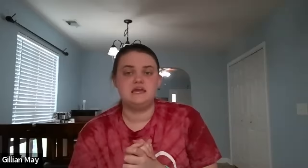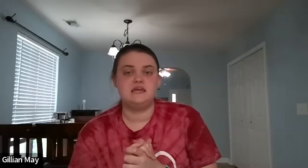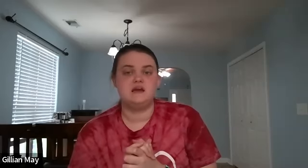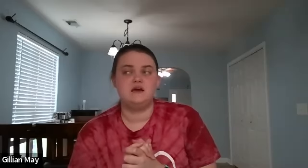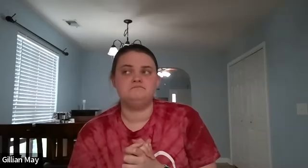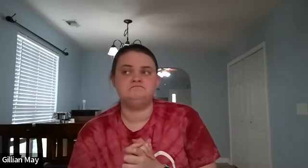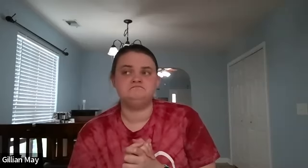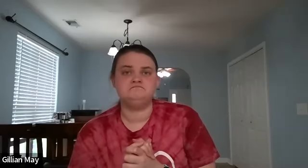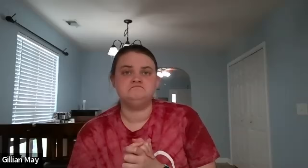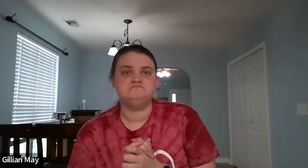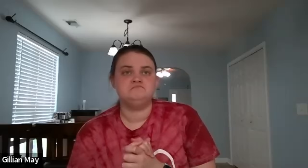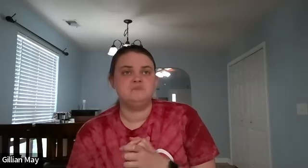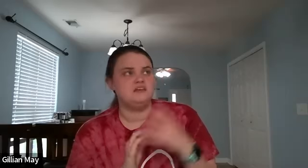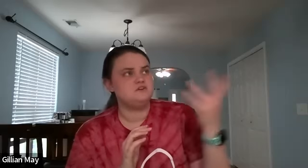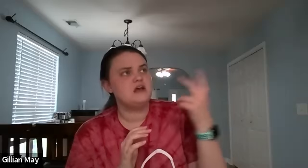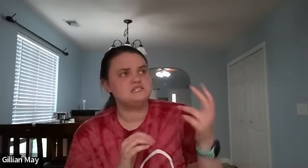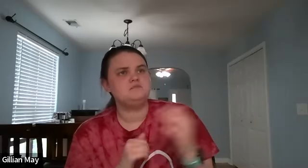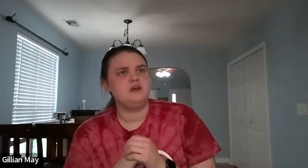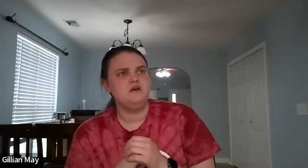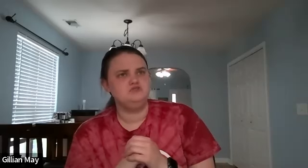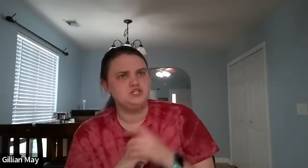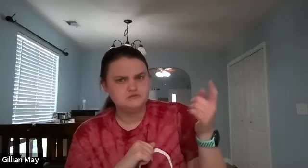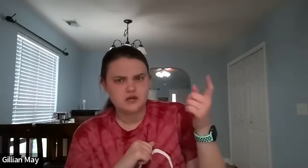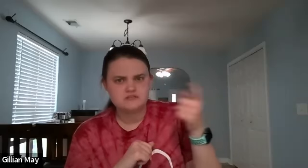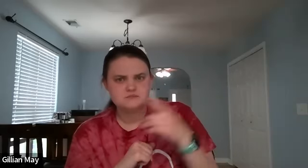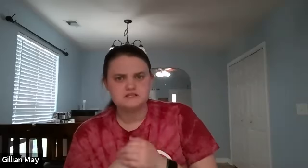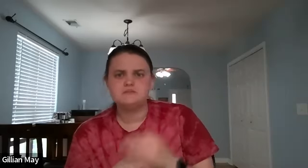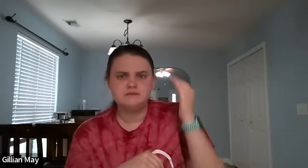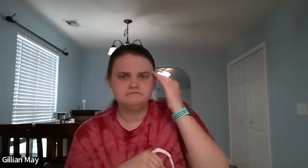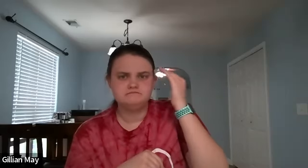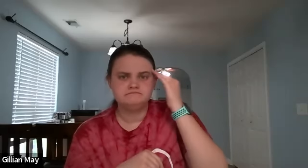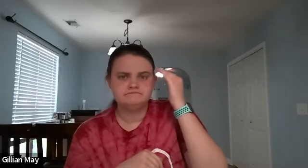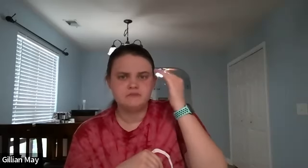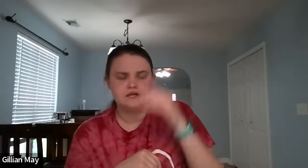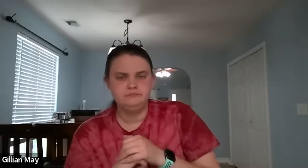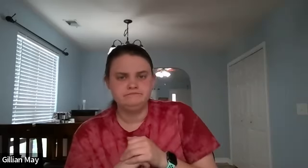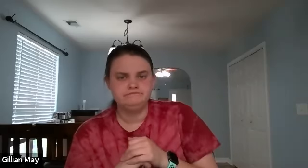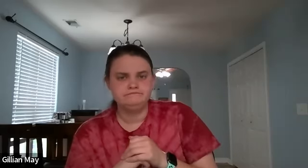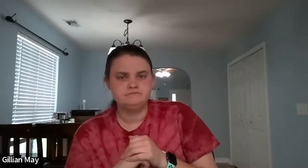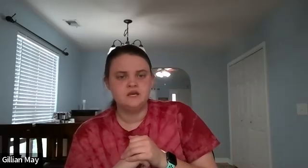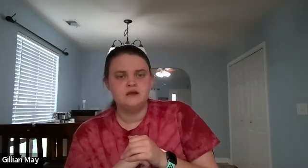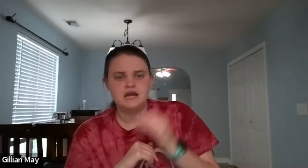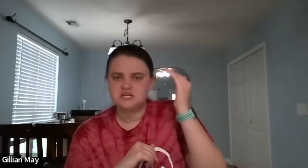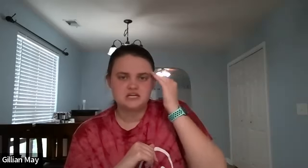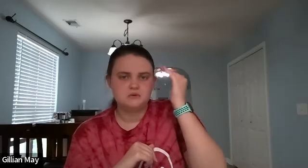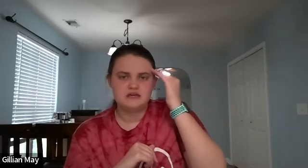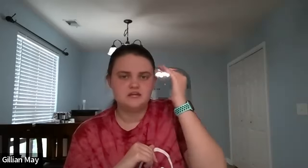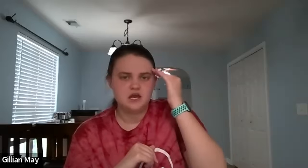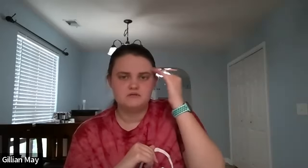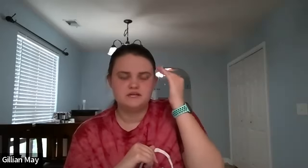saying, like if they're asking me, oh, do you know this person? I'm like, I know. I just kind of go with that no, because